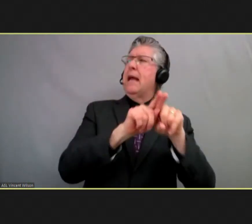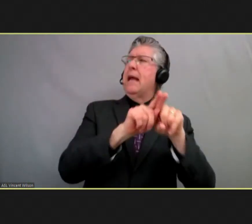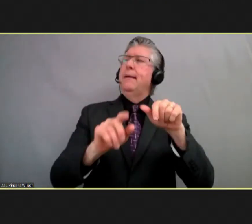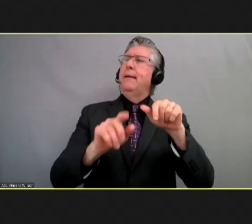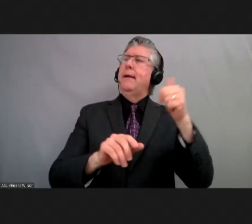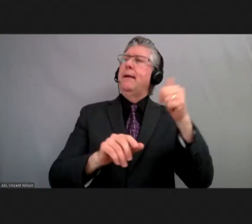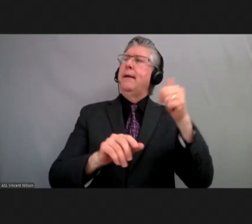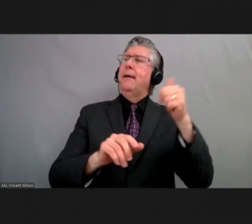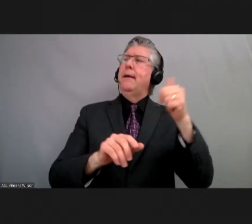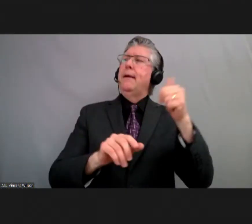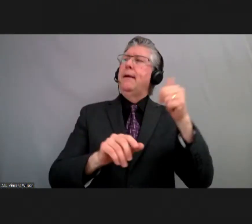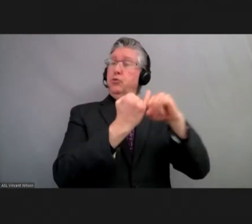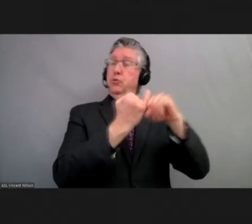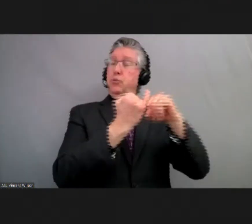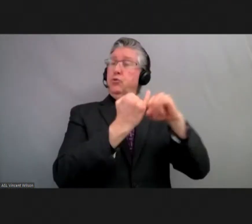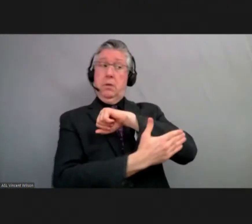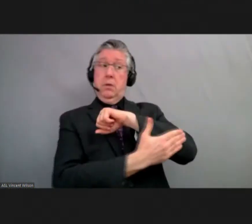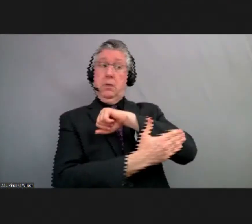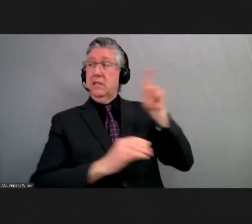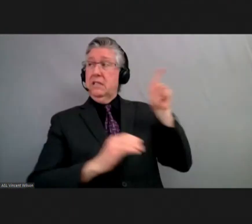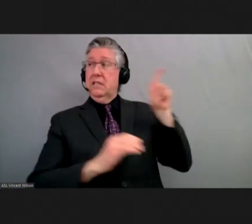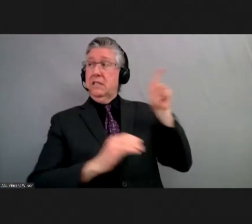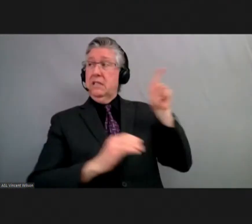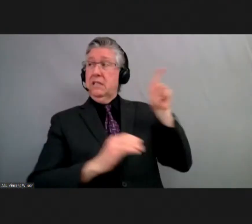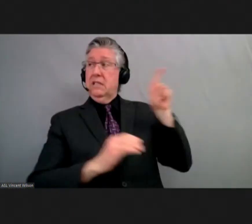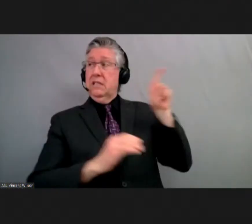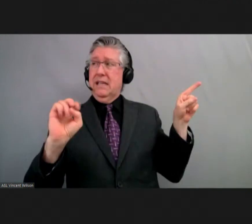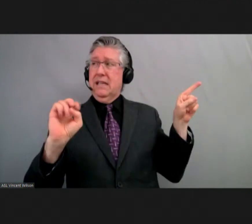I believe you're referring to the subvariant,